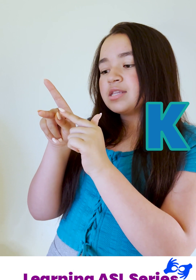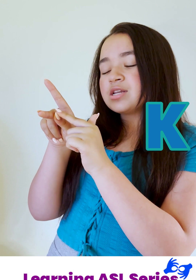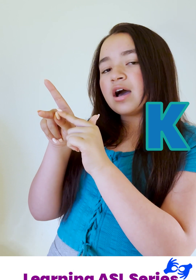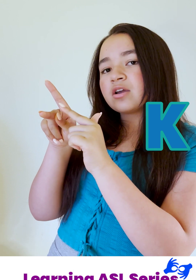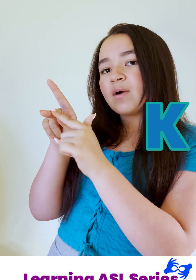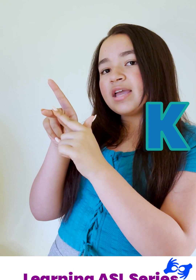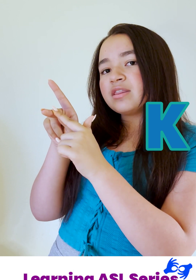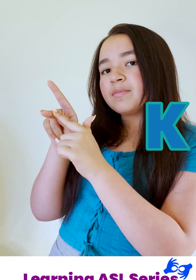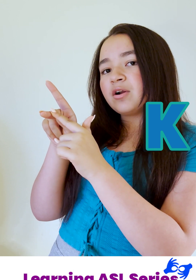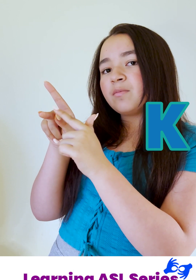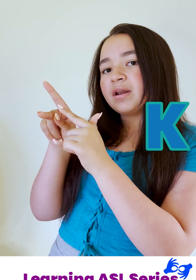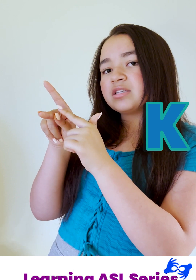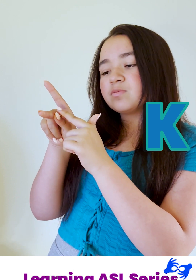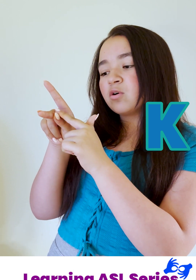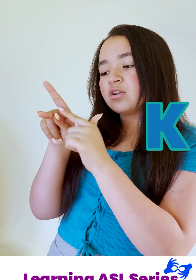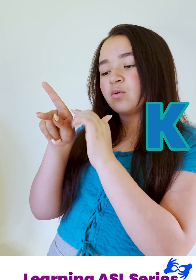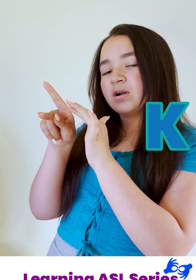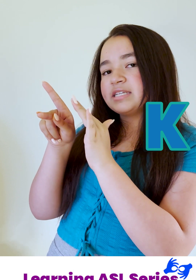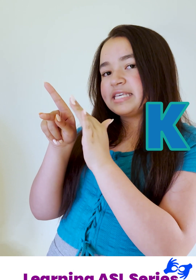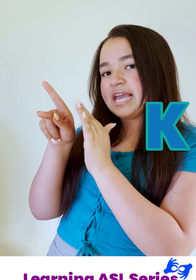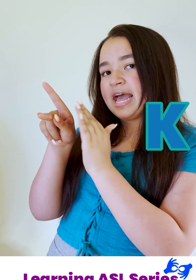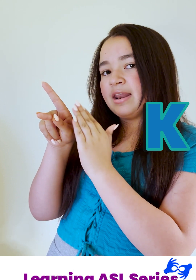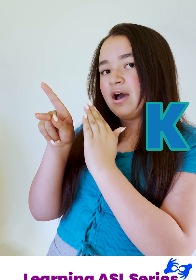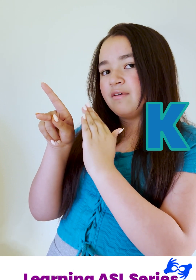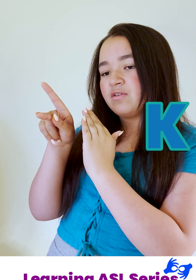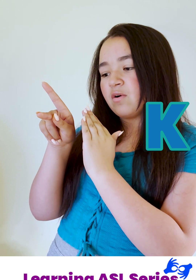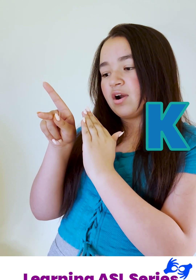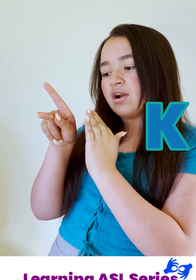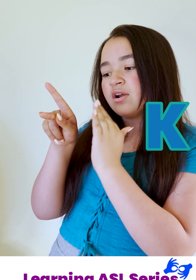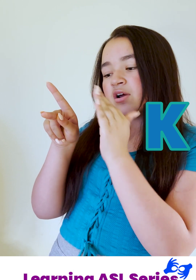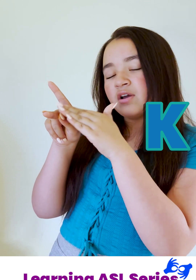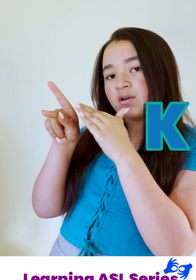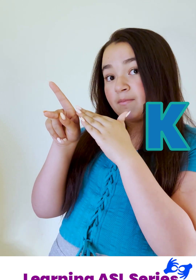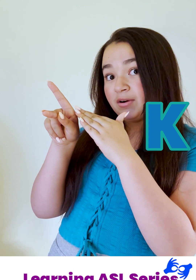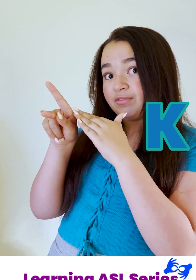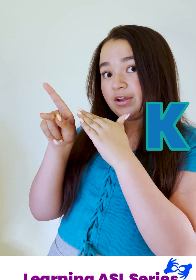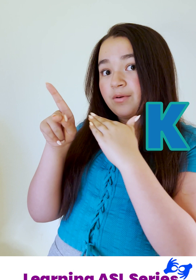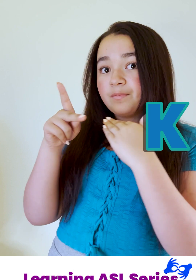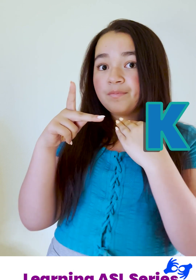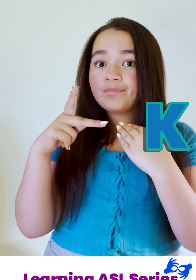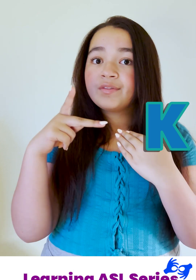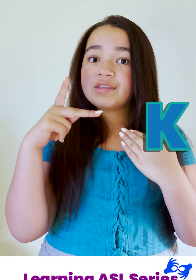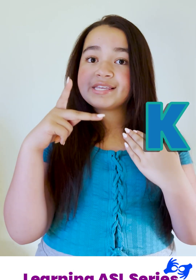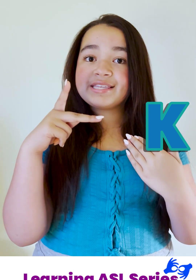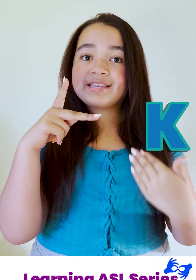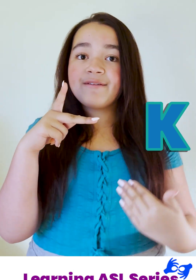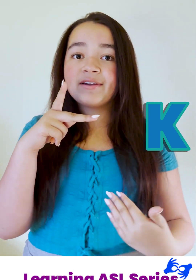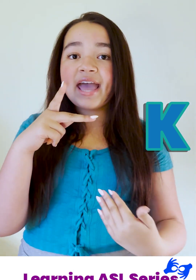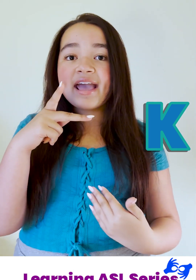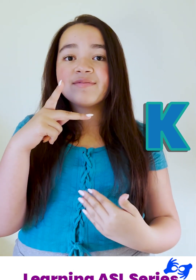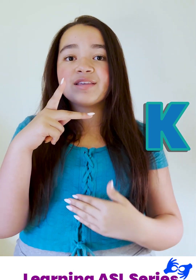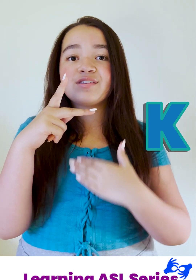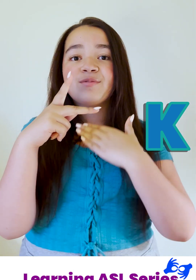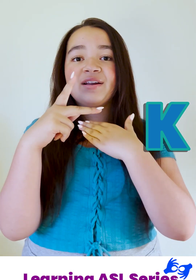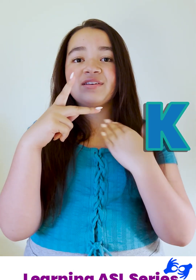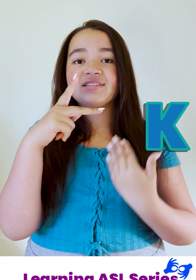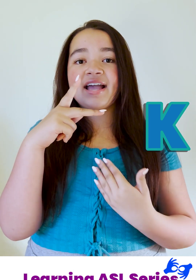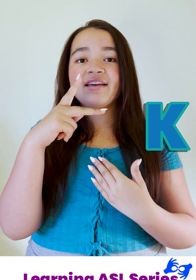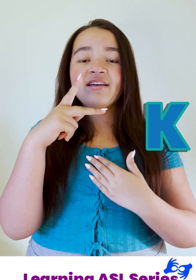not quite in the middle, but it's more towards the end of your middle finger. This is the sign for K. This is what it looks like